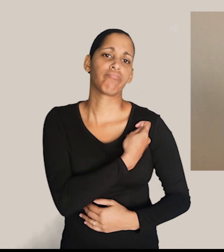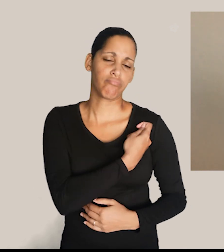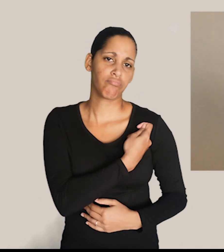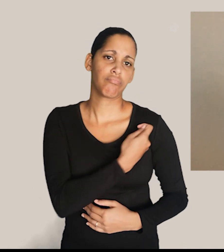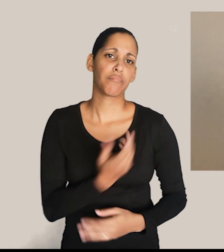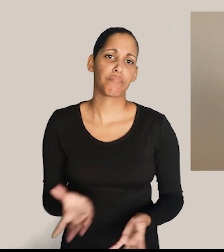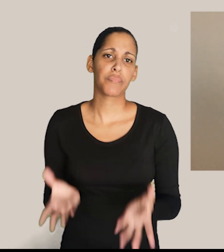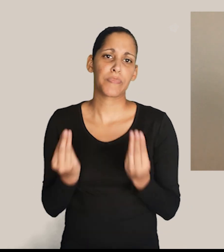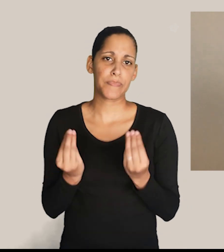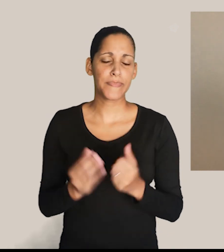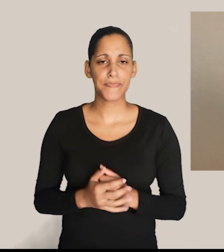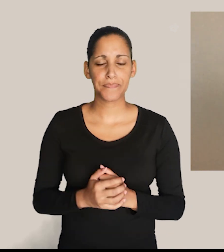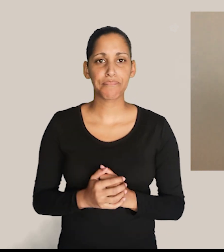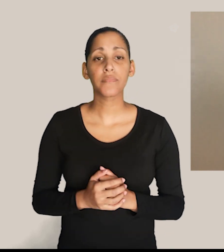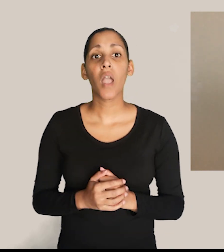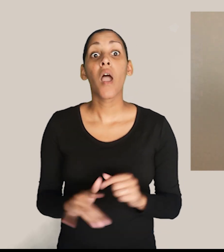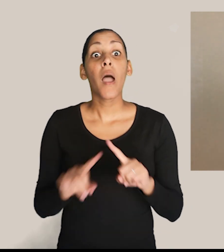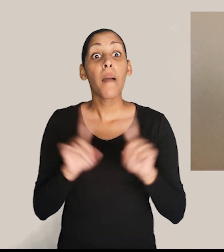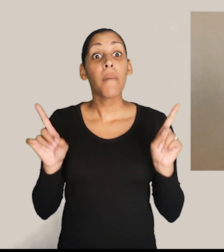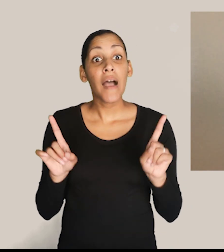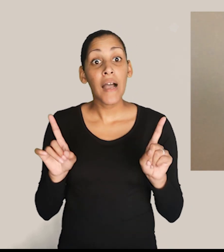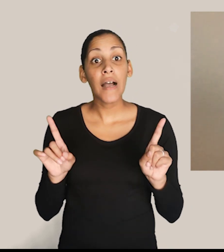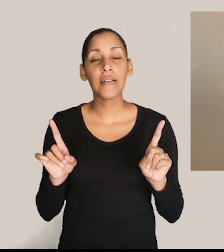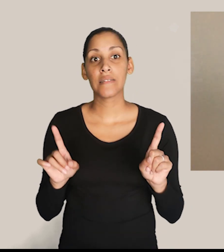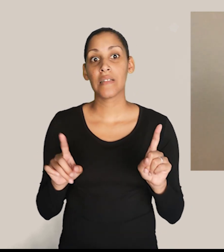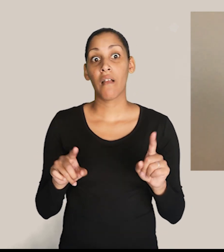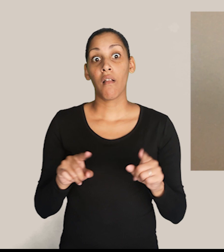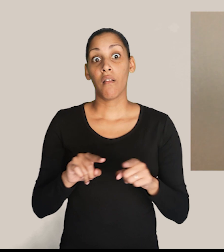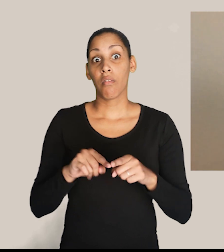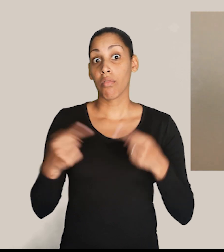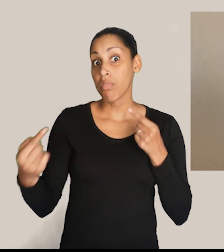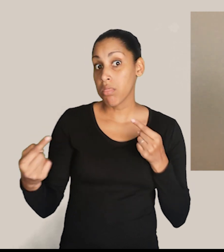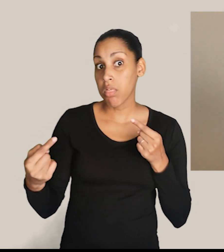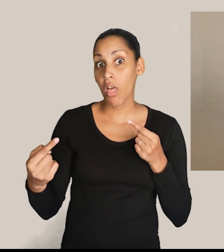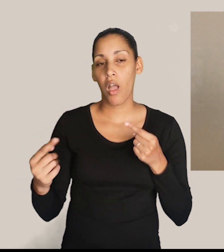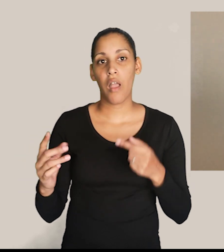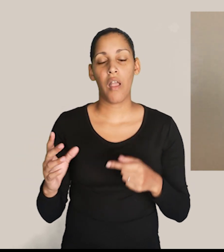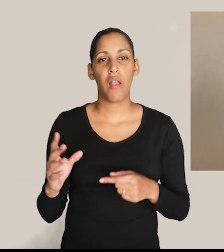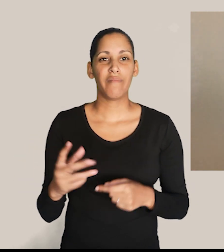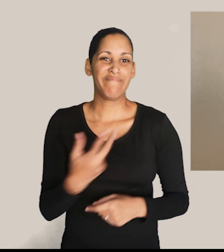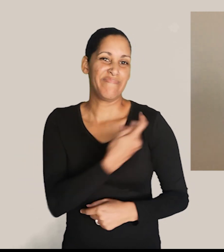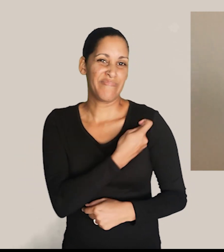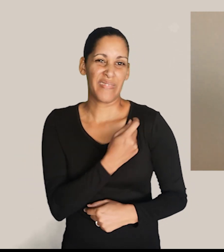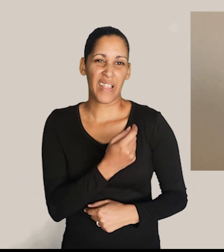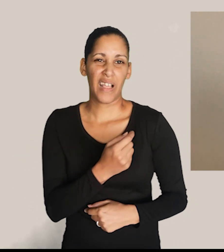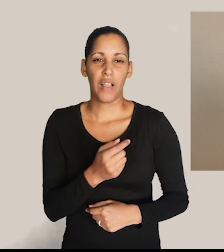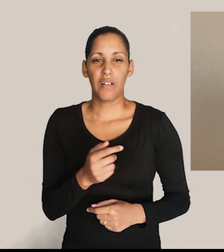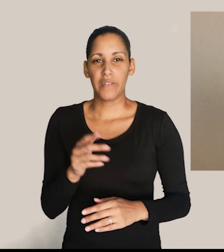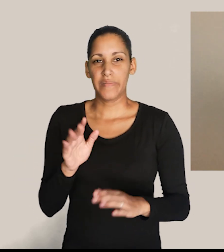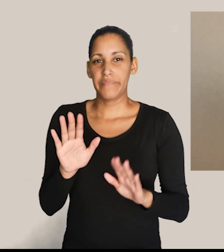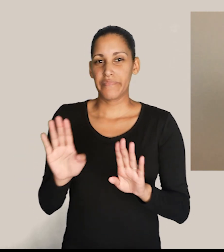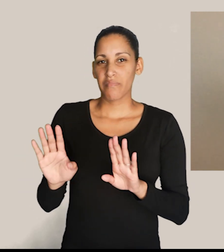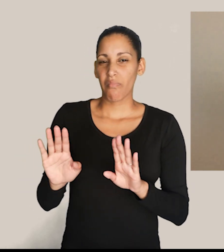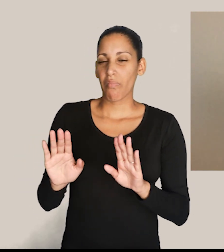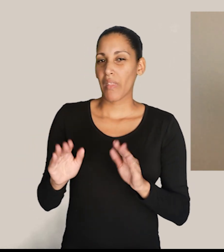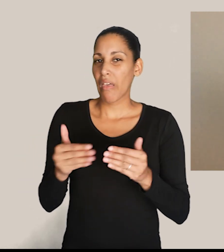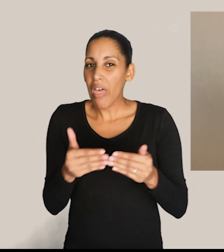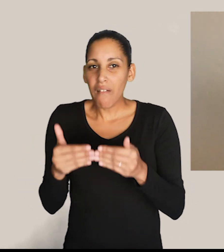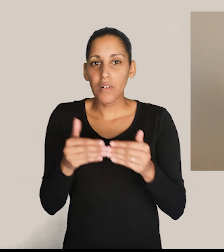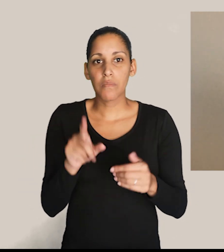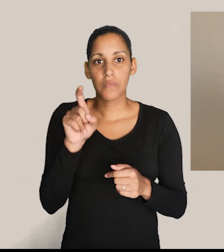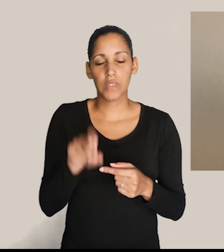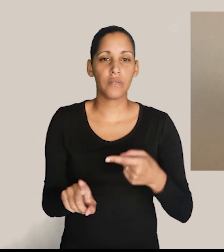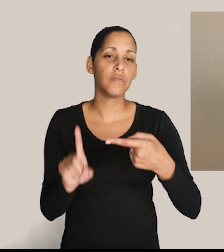to receive the vaccine. What are contraindications to the COVID-19 vaccination, however, are